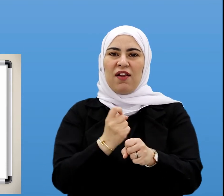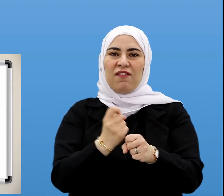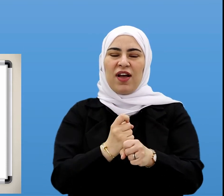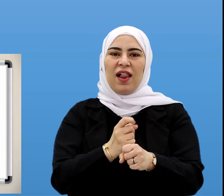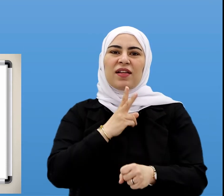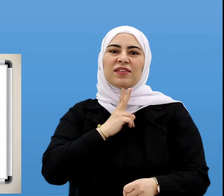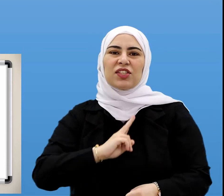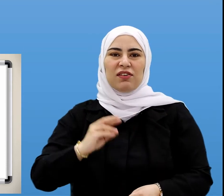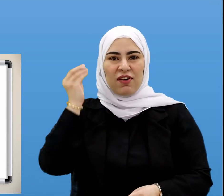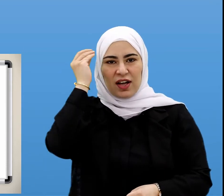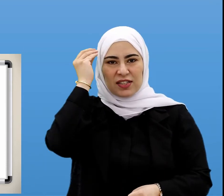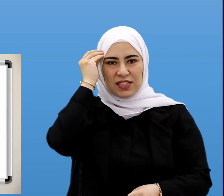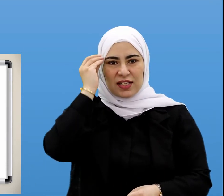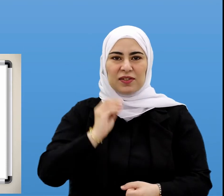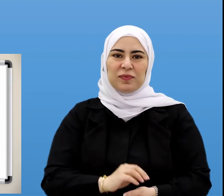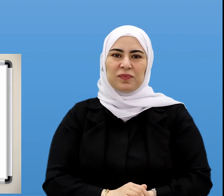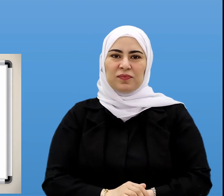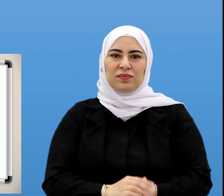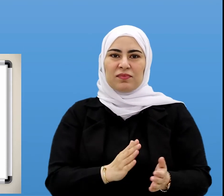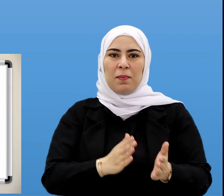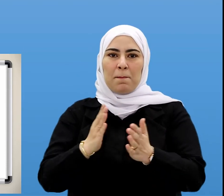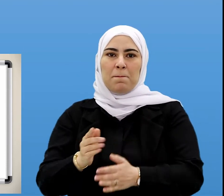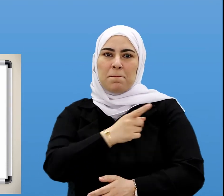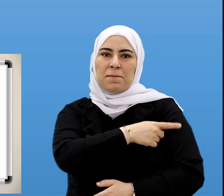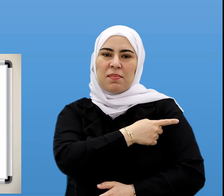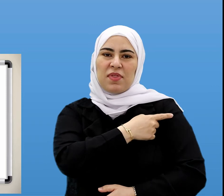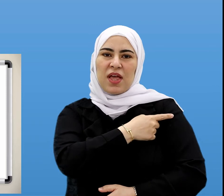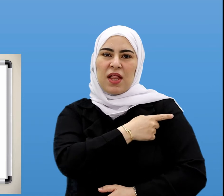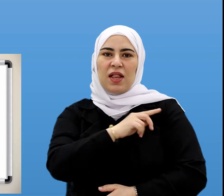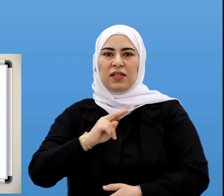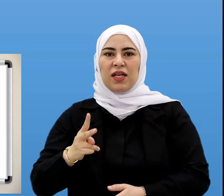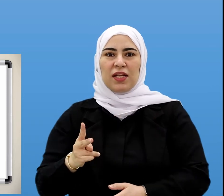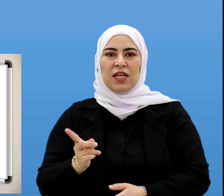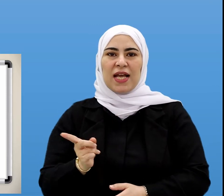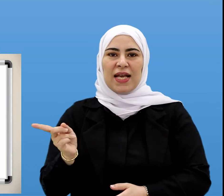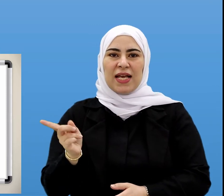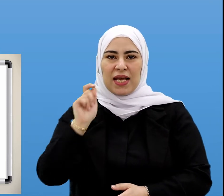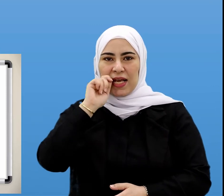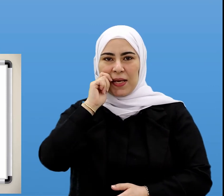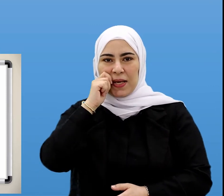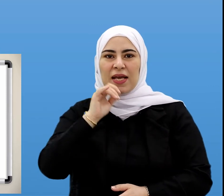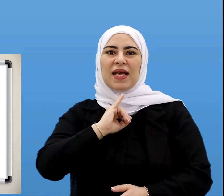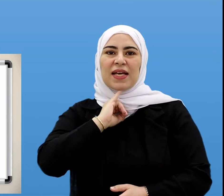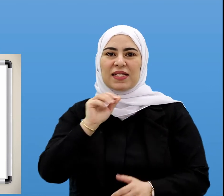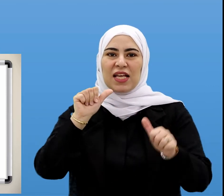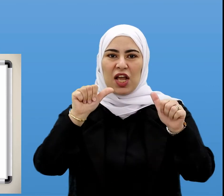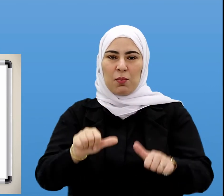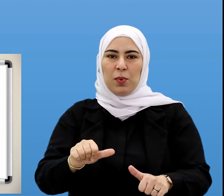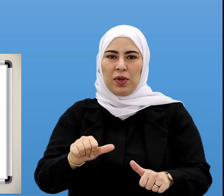the ability. Here's another example. He is able to go to the store on his own. Notice that